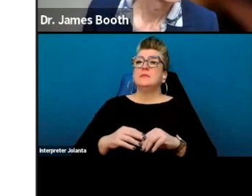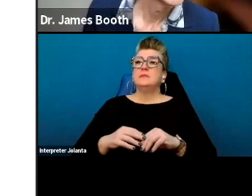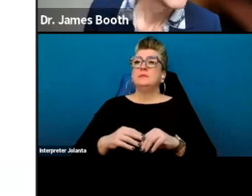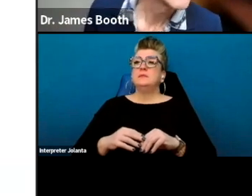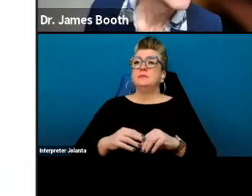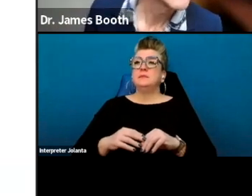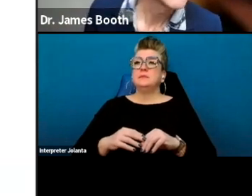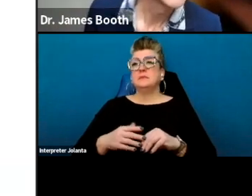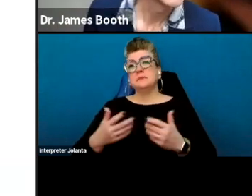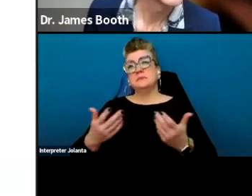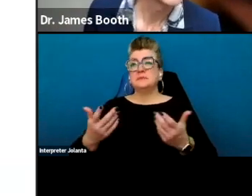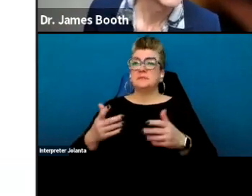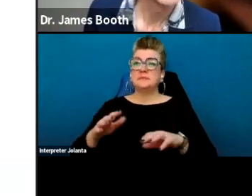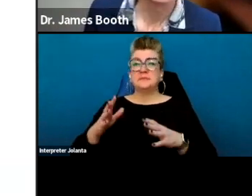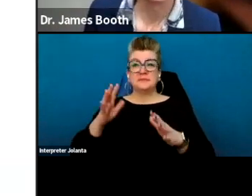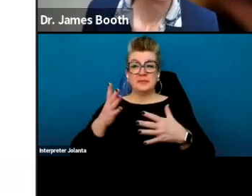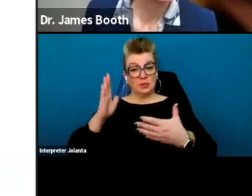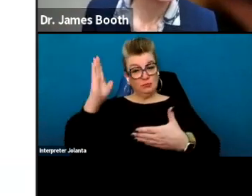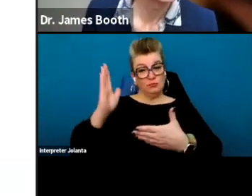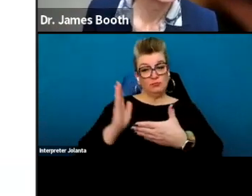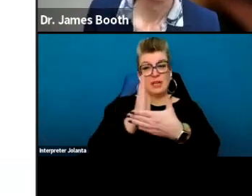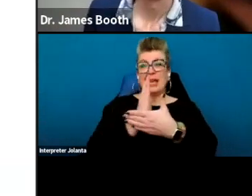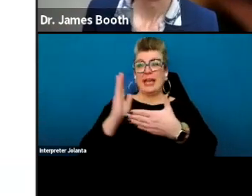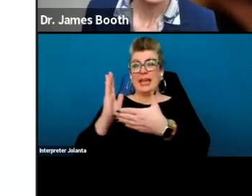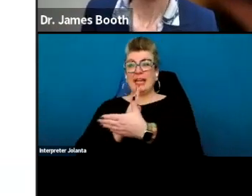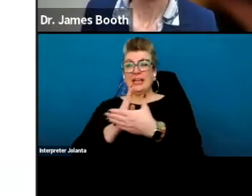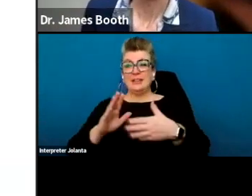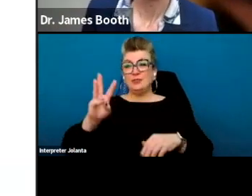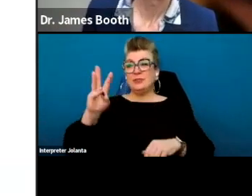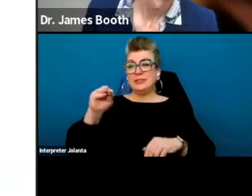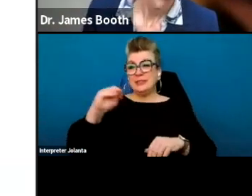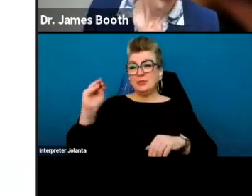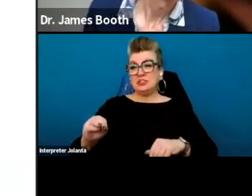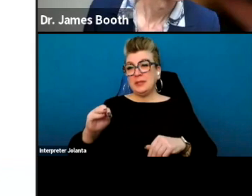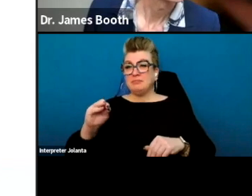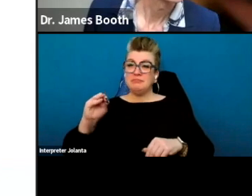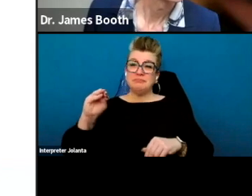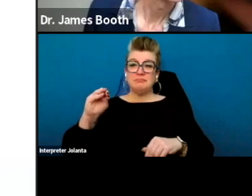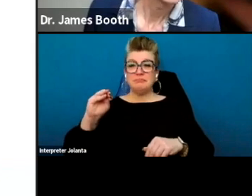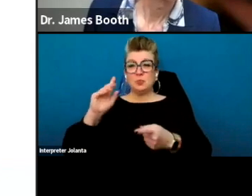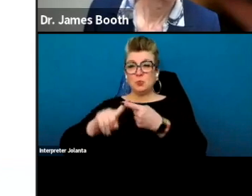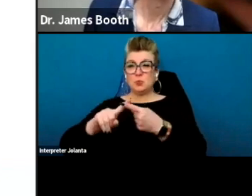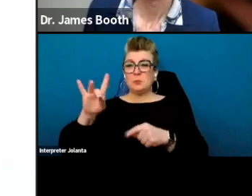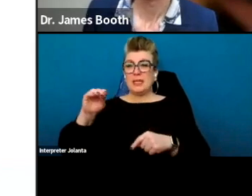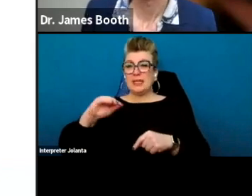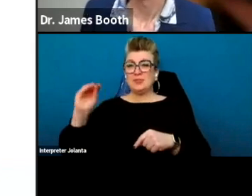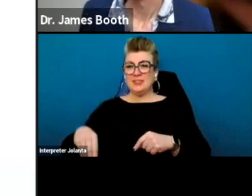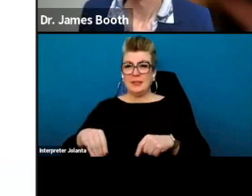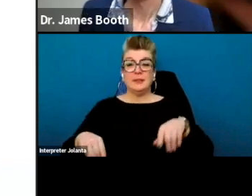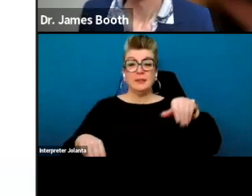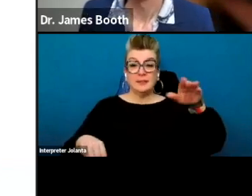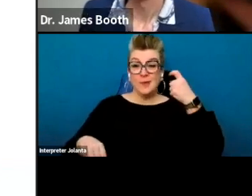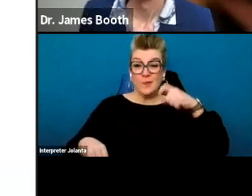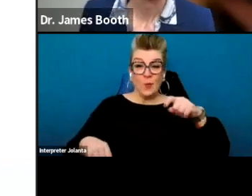You know, the range is from like about 60 to 80%. As you can see here, the sound judgment was a little